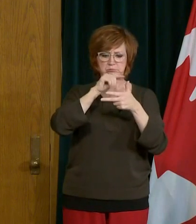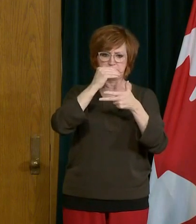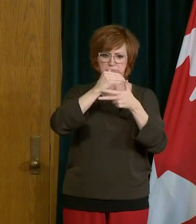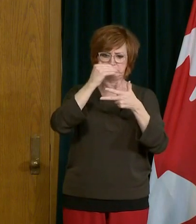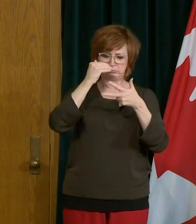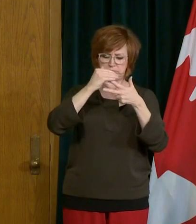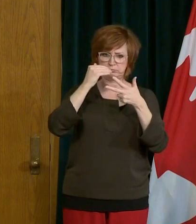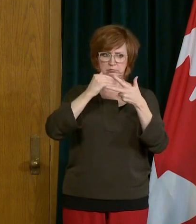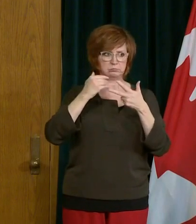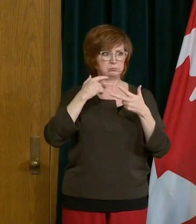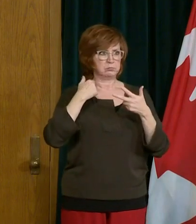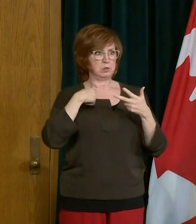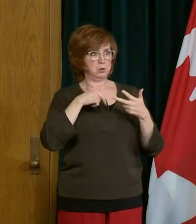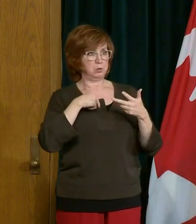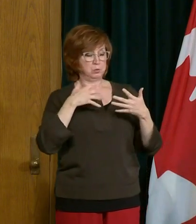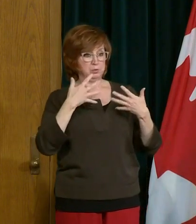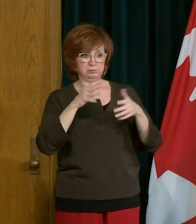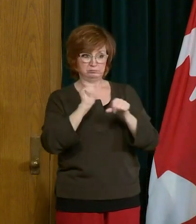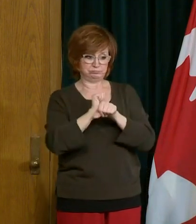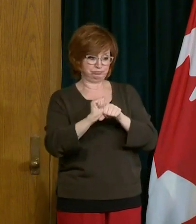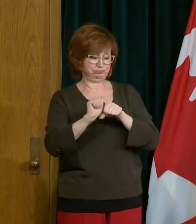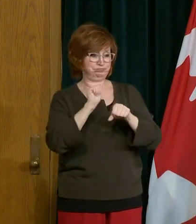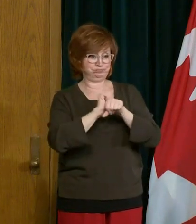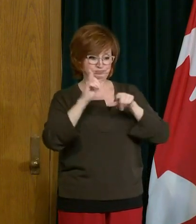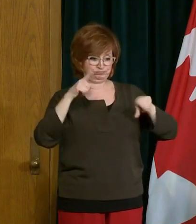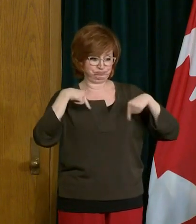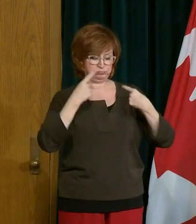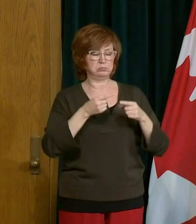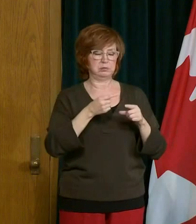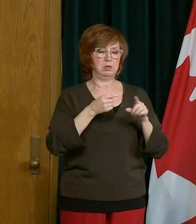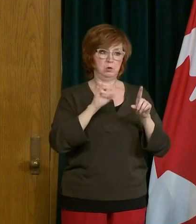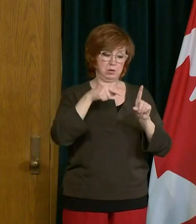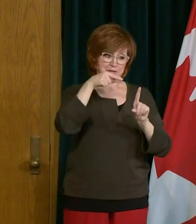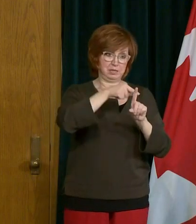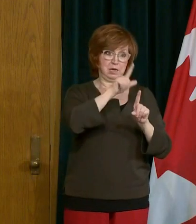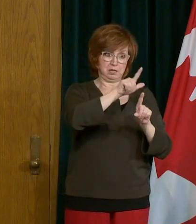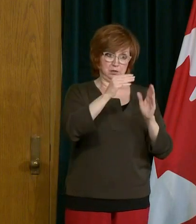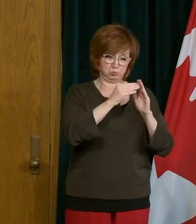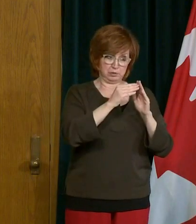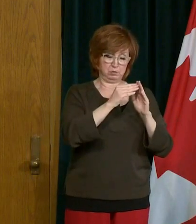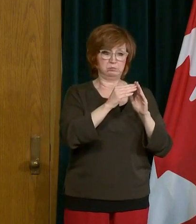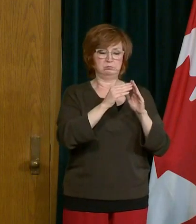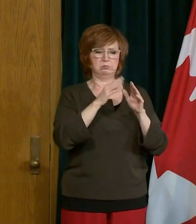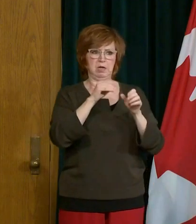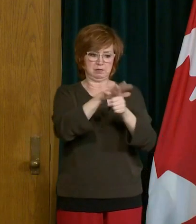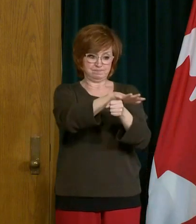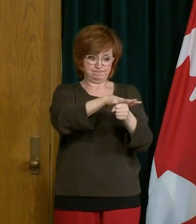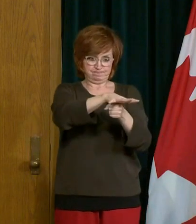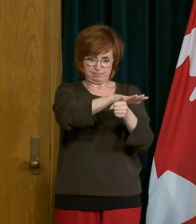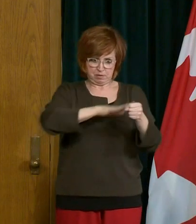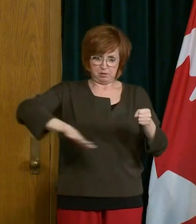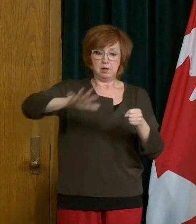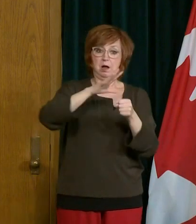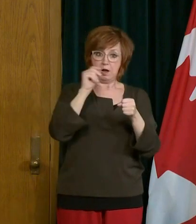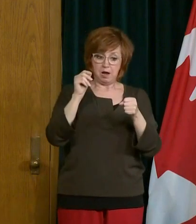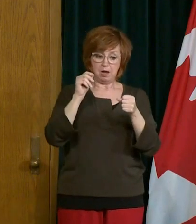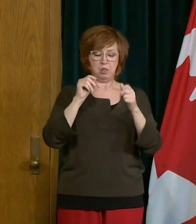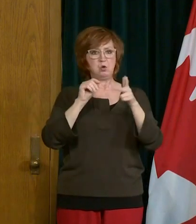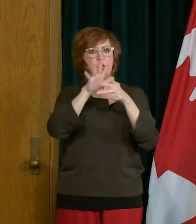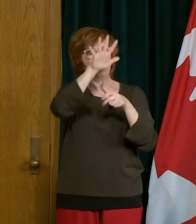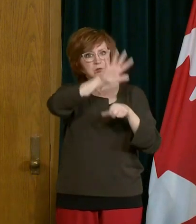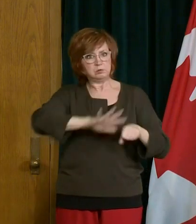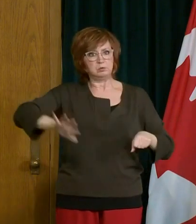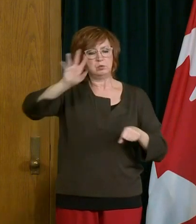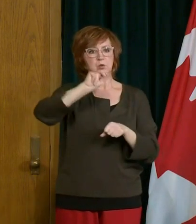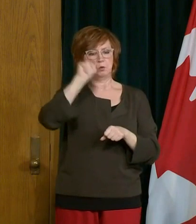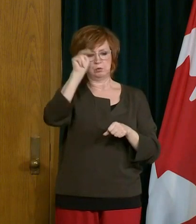working very hard. I'll speak just specifically to the community of Loche, but also in a broader context in communities right across the north. We've been